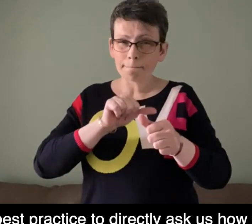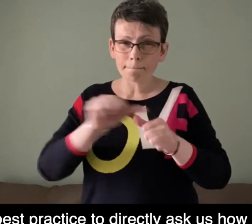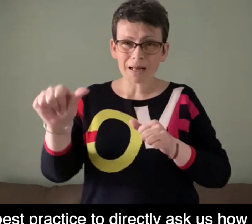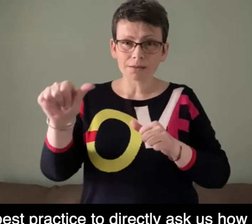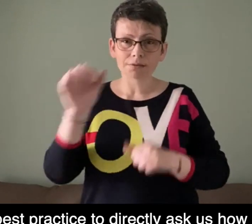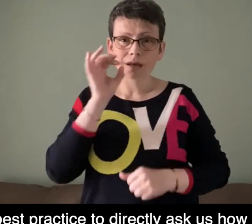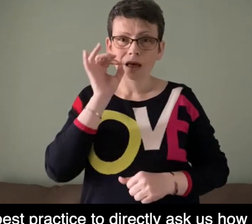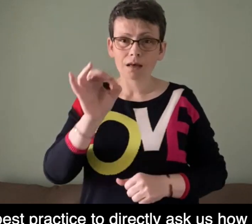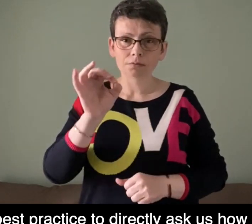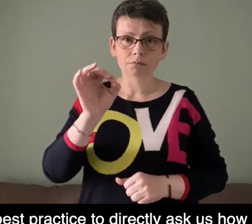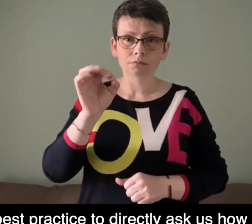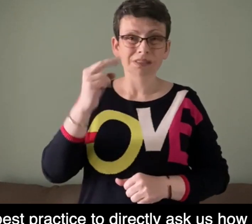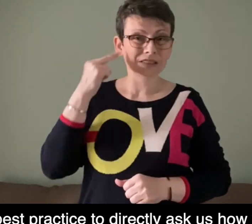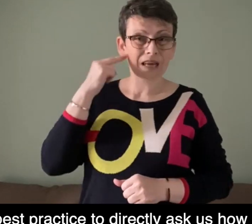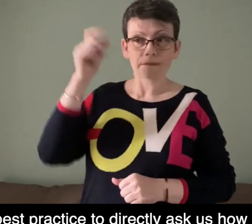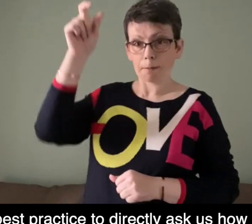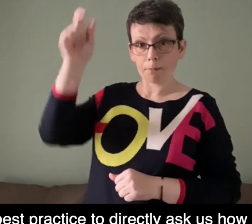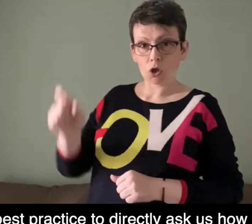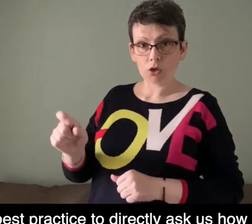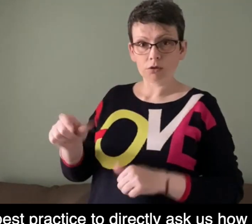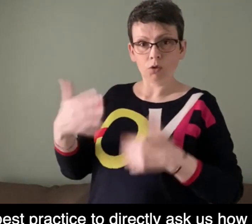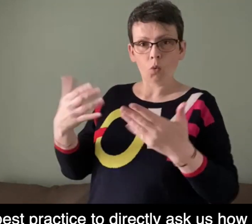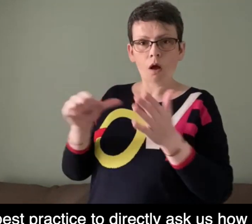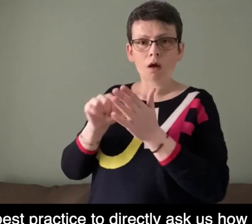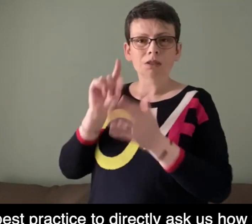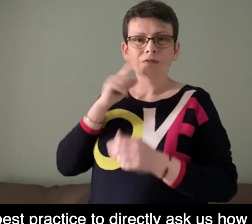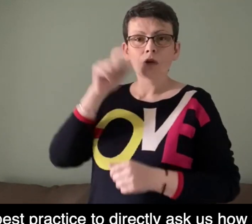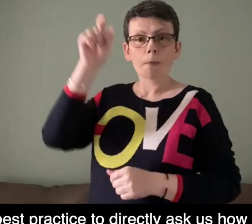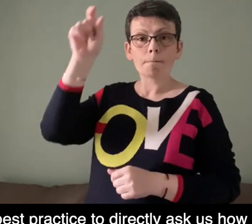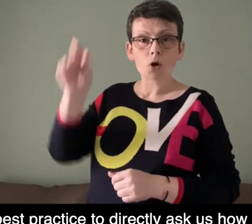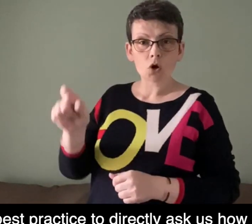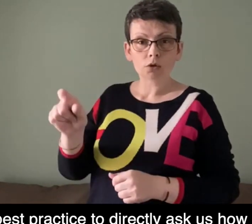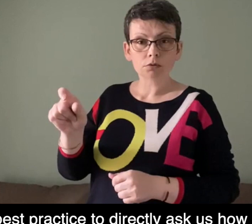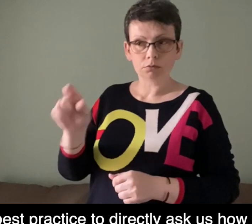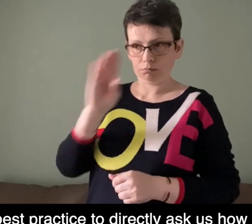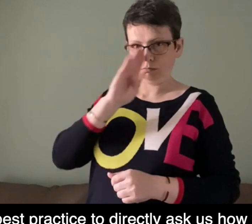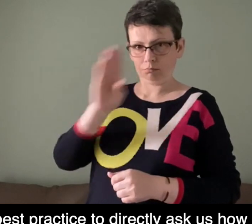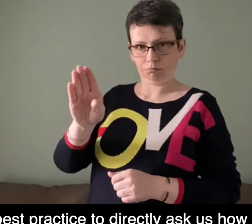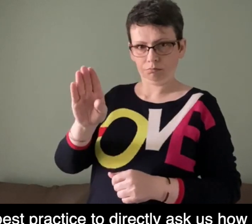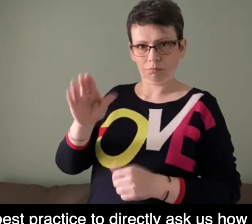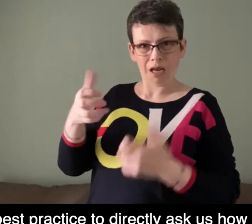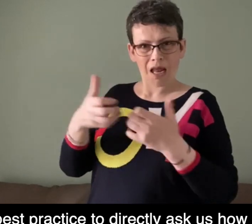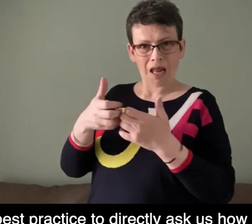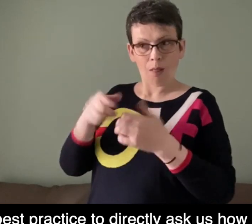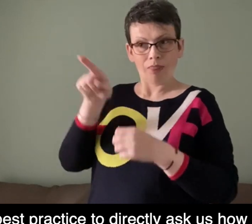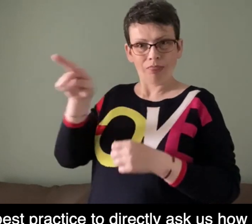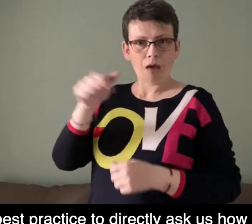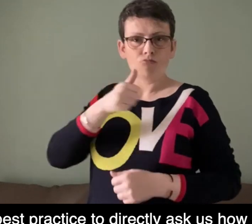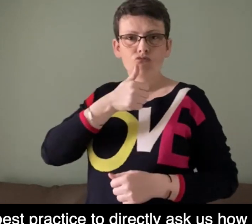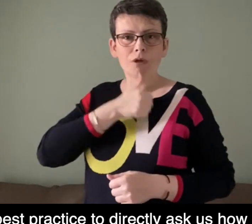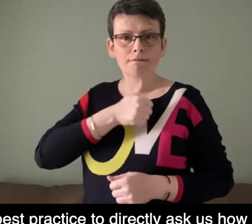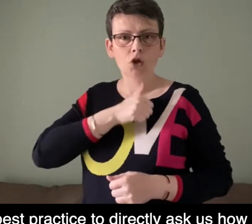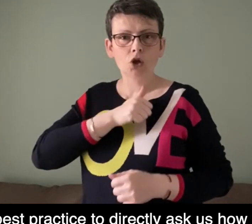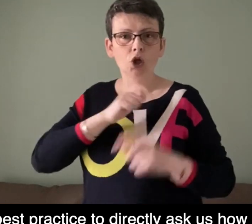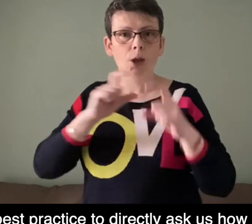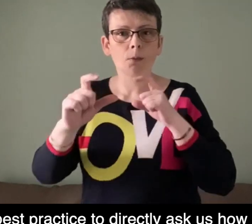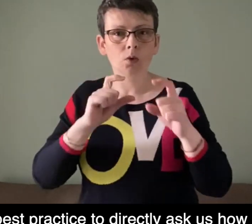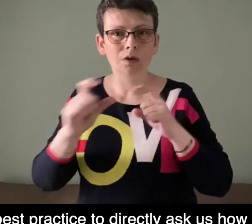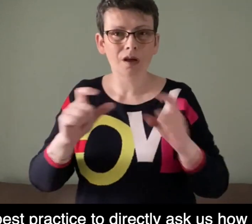It's best practice to directly ask us how we prefer to communicate. Many people assume that